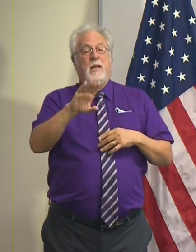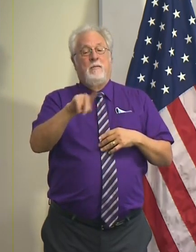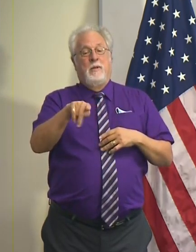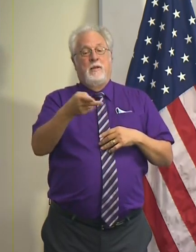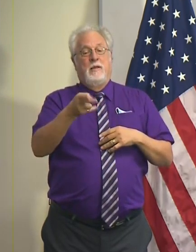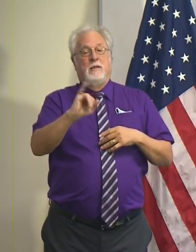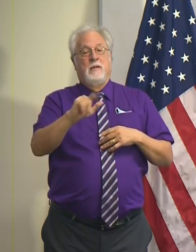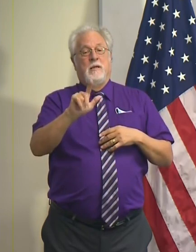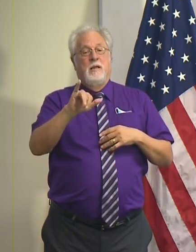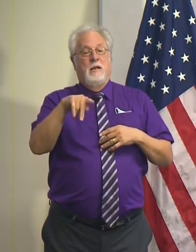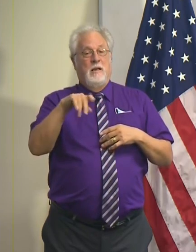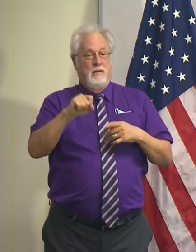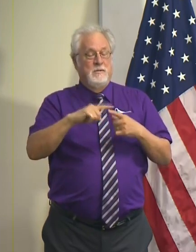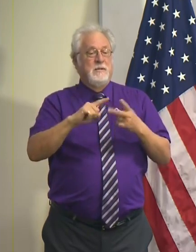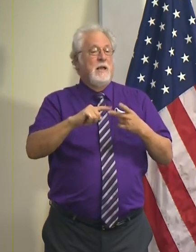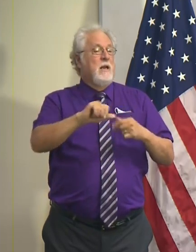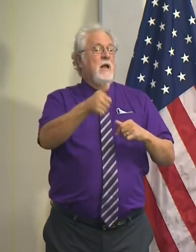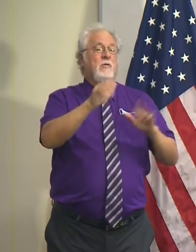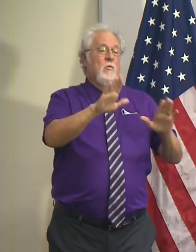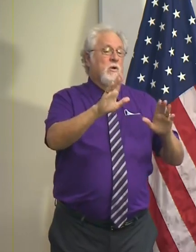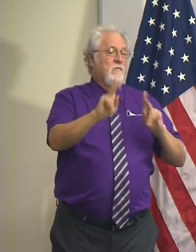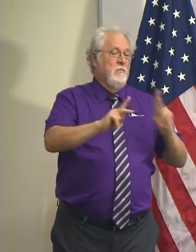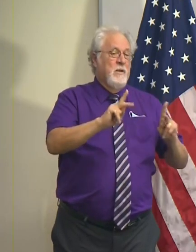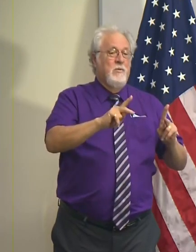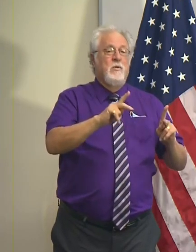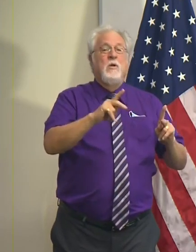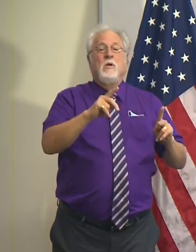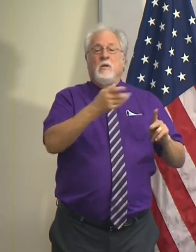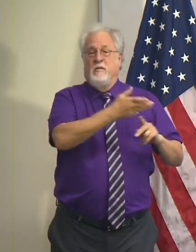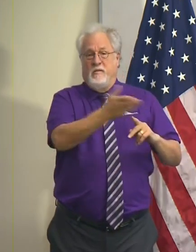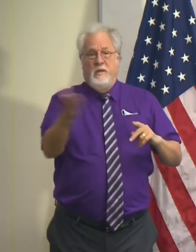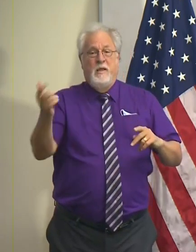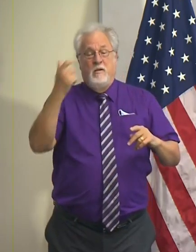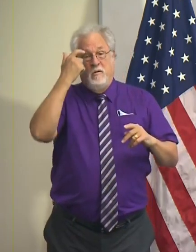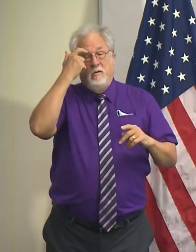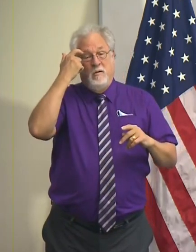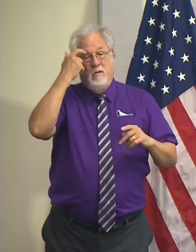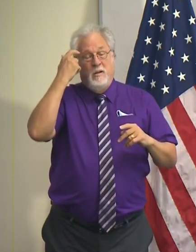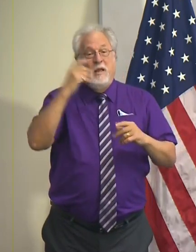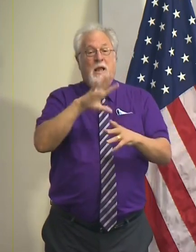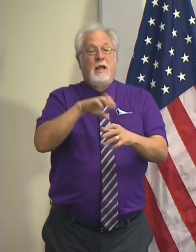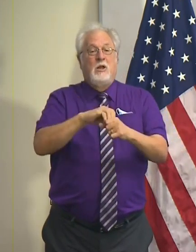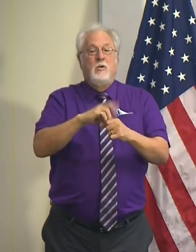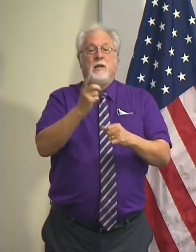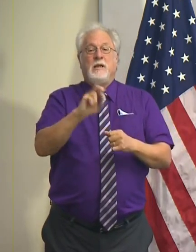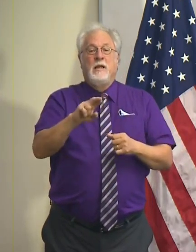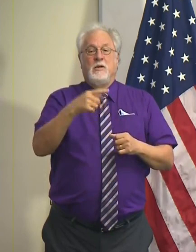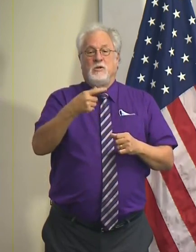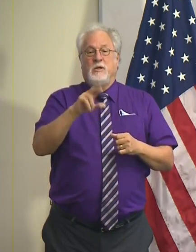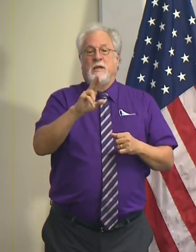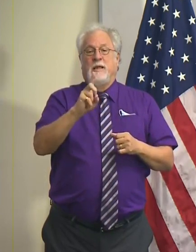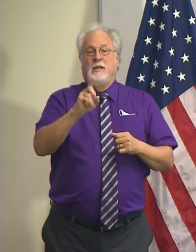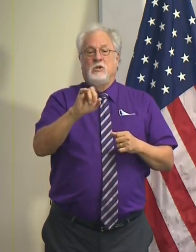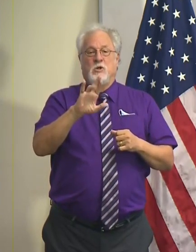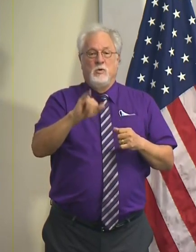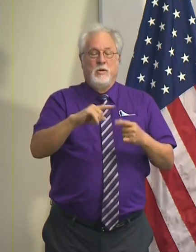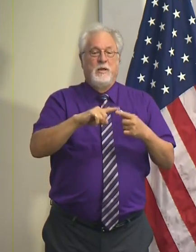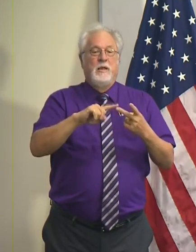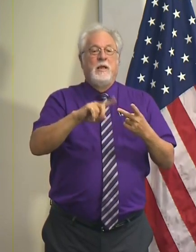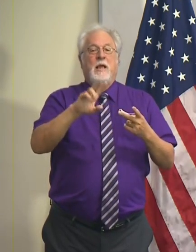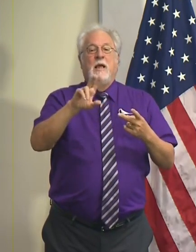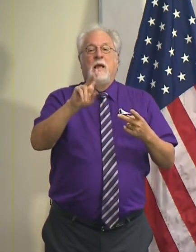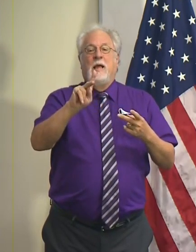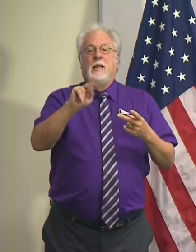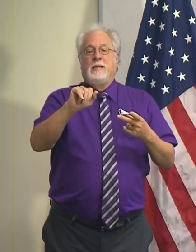other wonderful people who are there, including Dr. Guidry and Dr. Fratch, Dr.